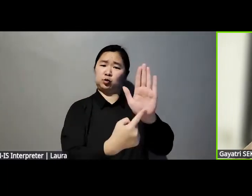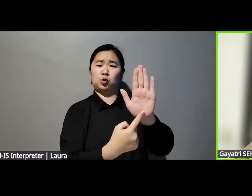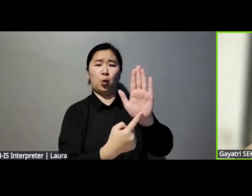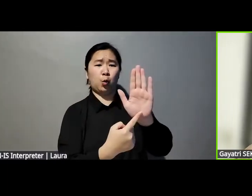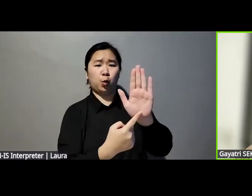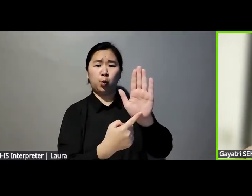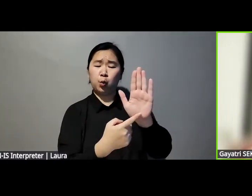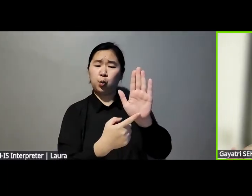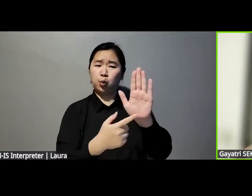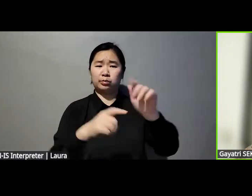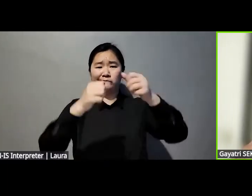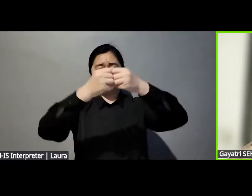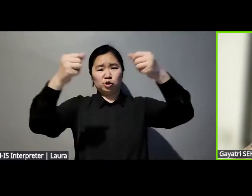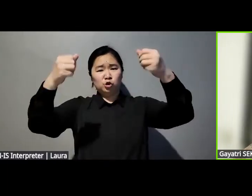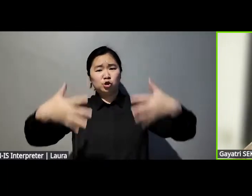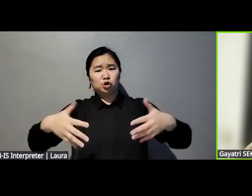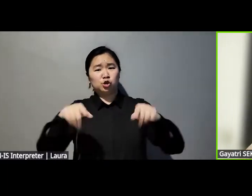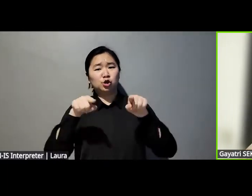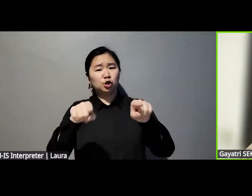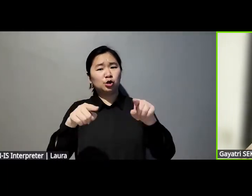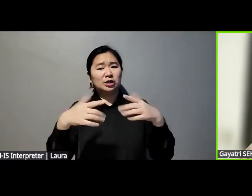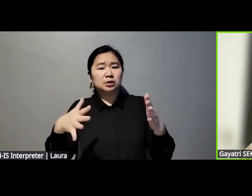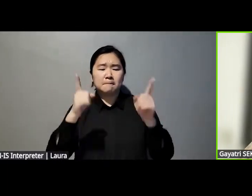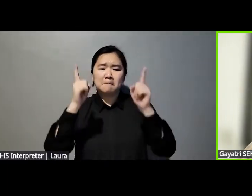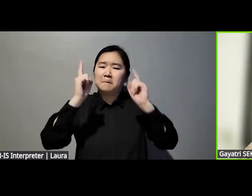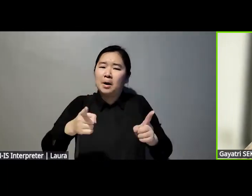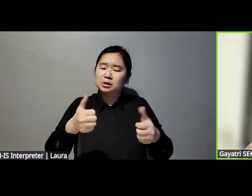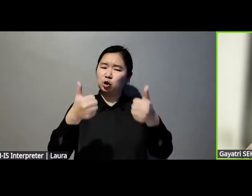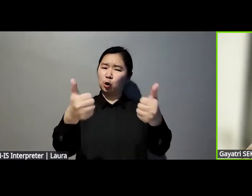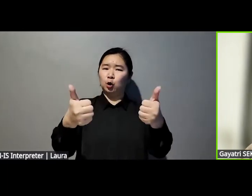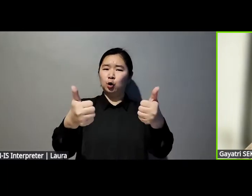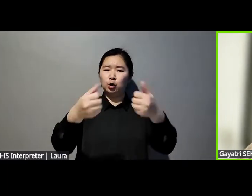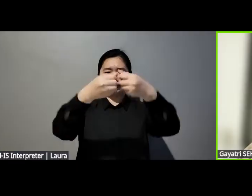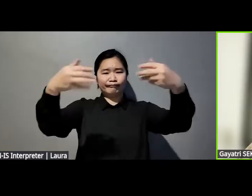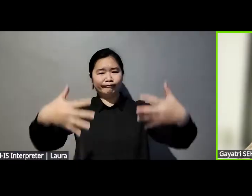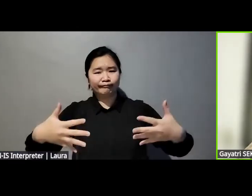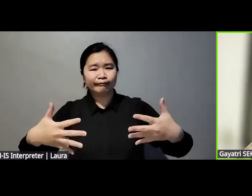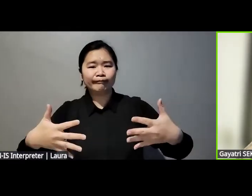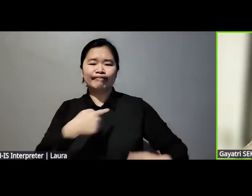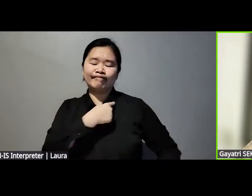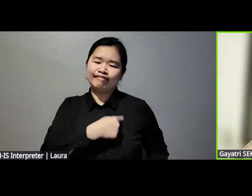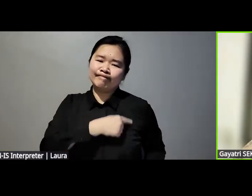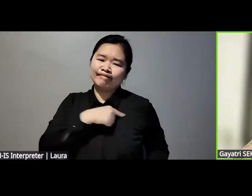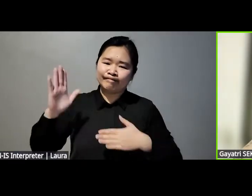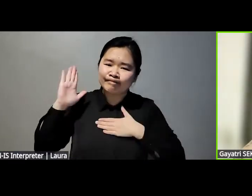now because we know that priorities and funding models are beginning to shift.